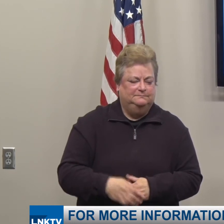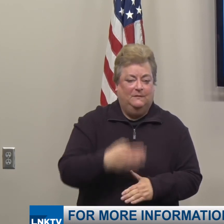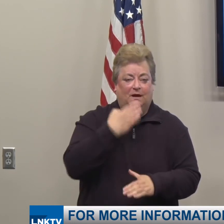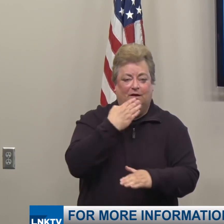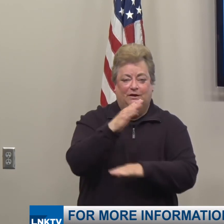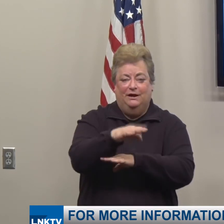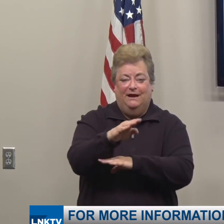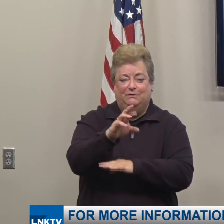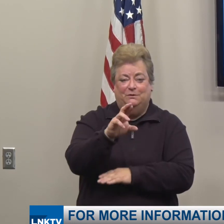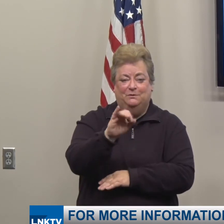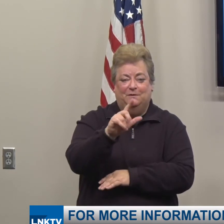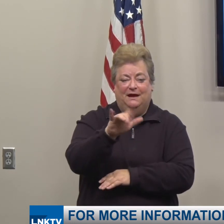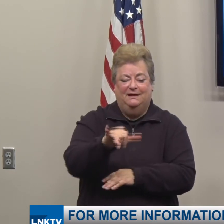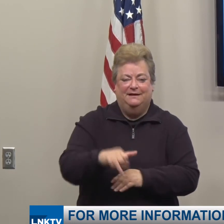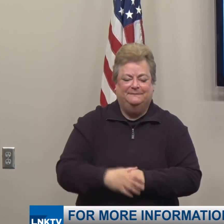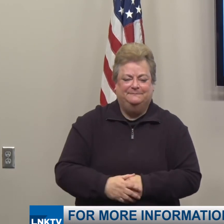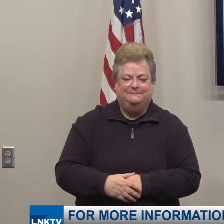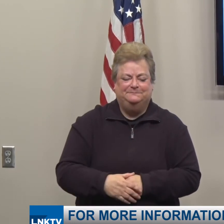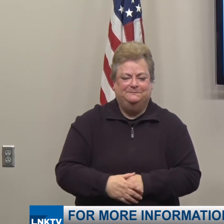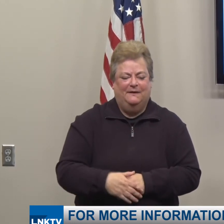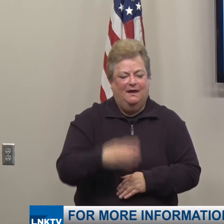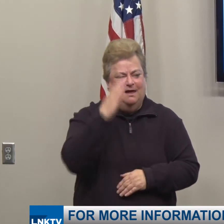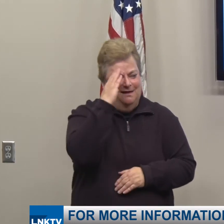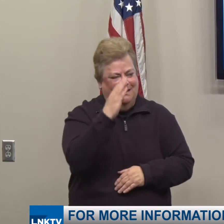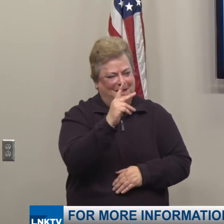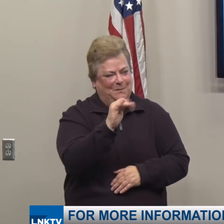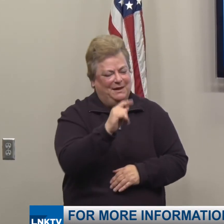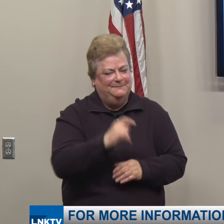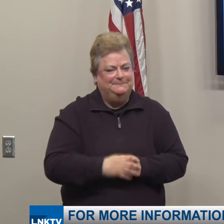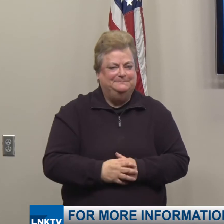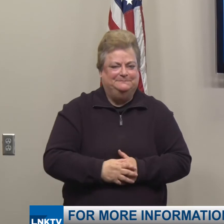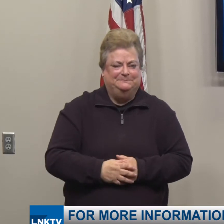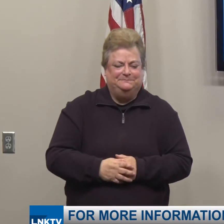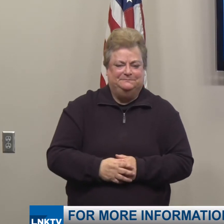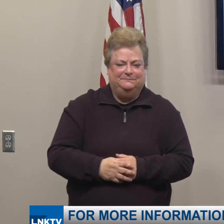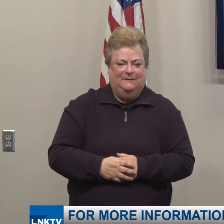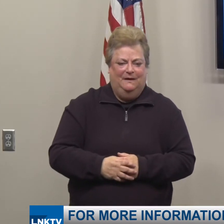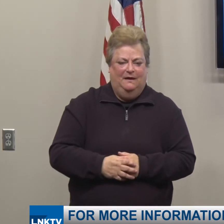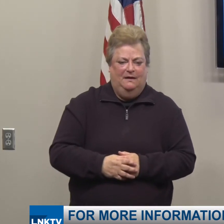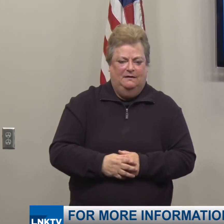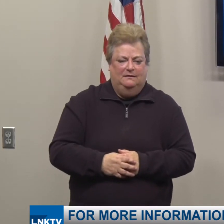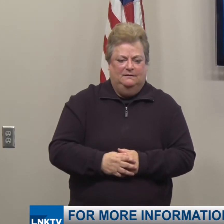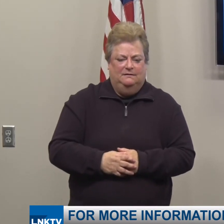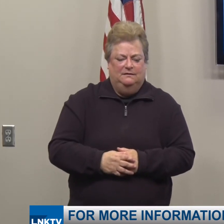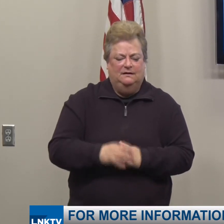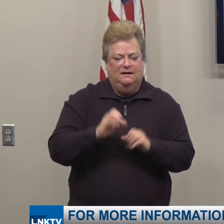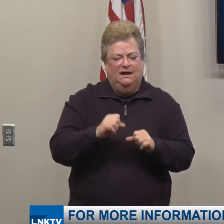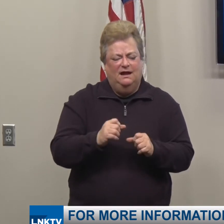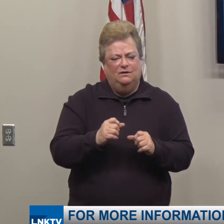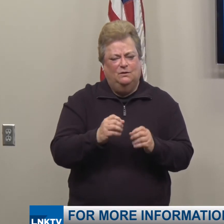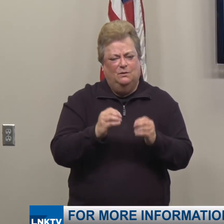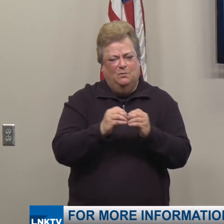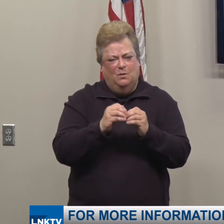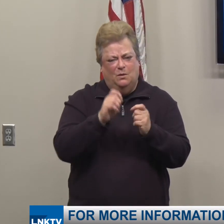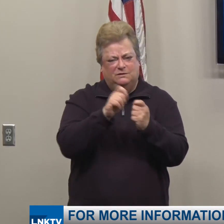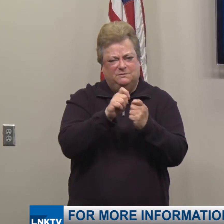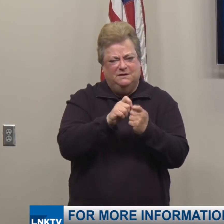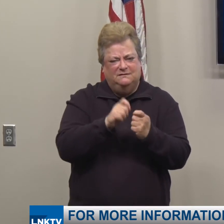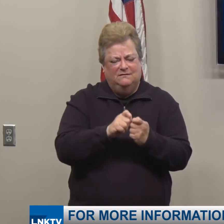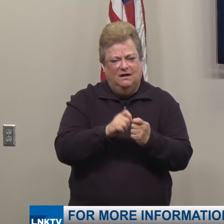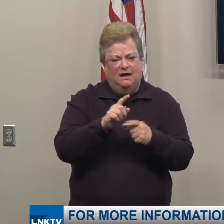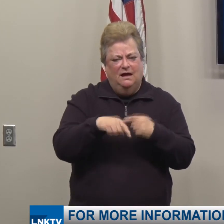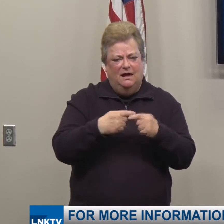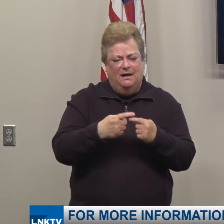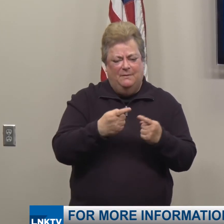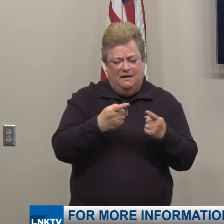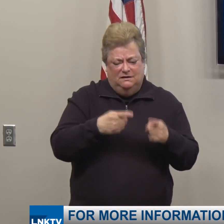Good afternoon, Riley. Hi, Pat. Can you give a little more specifics about the circumstances of